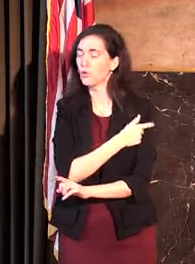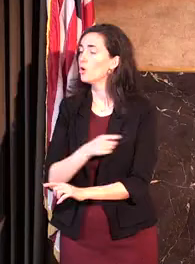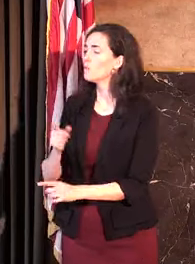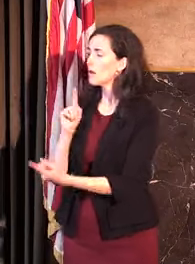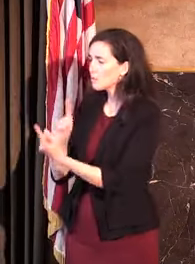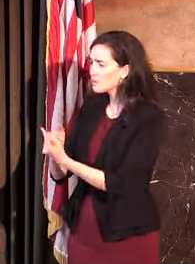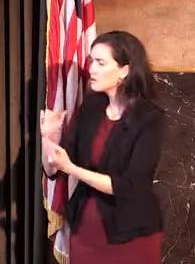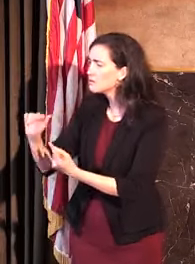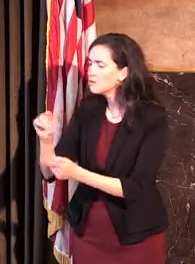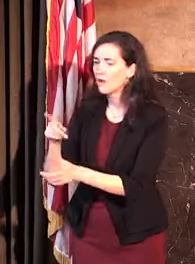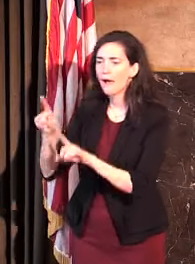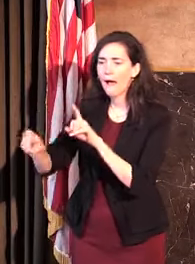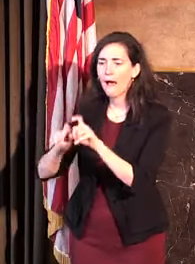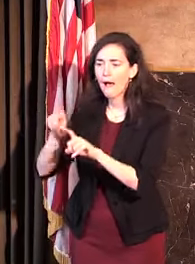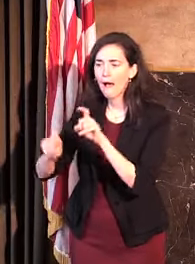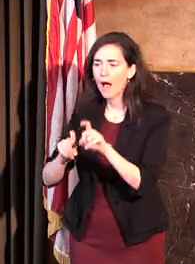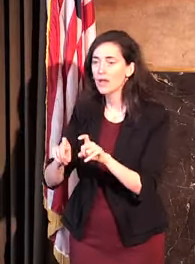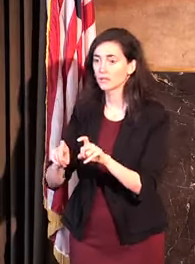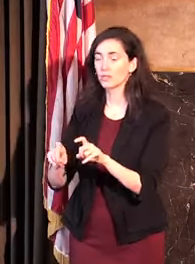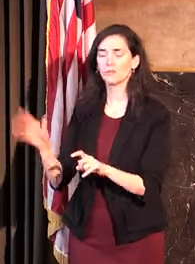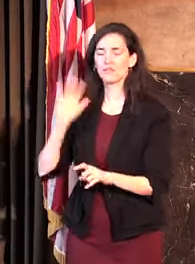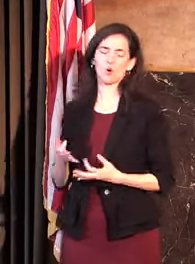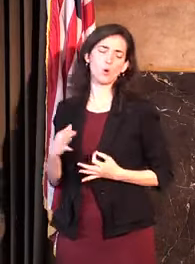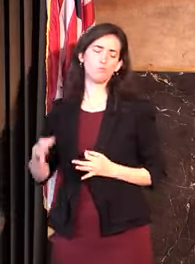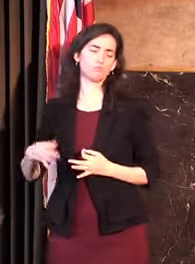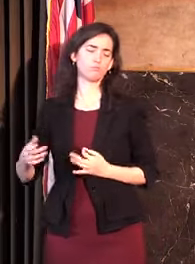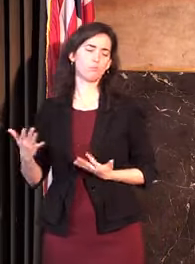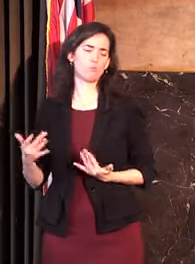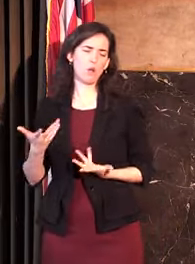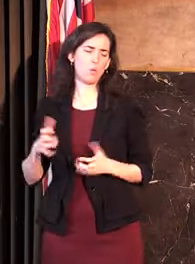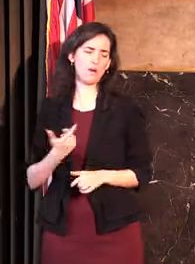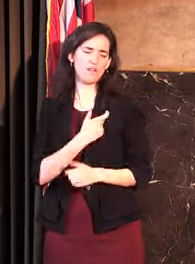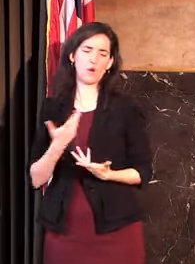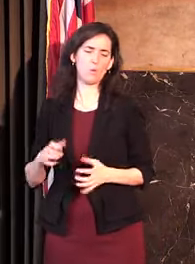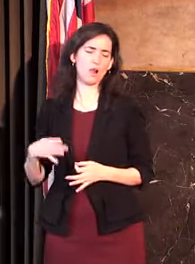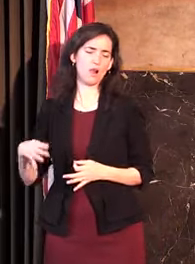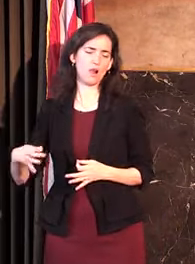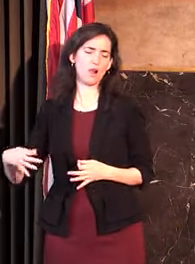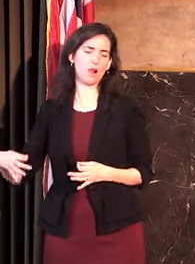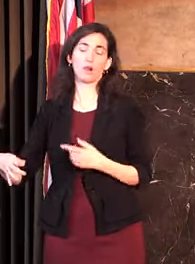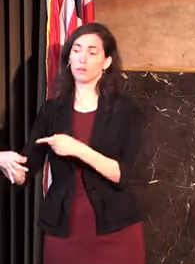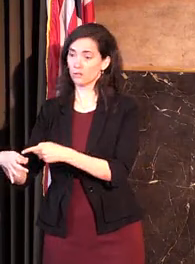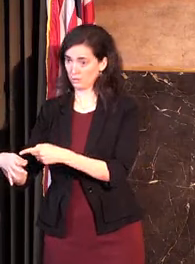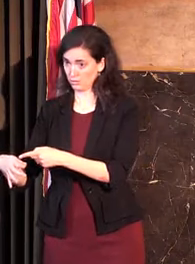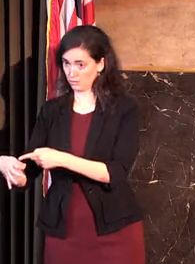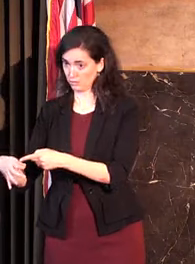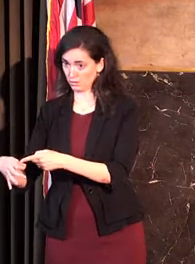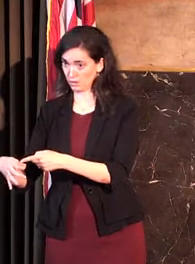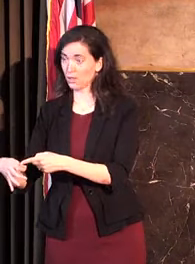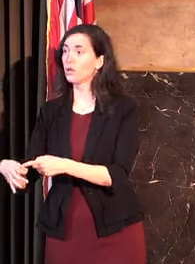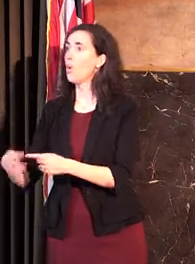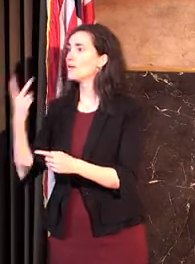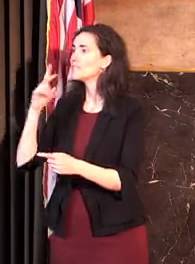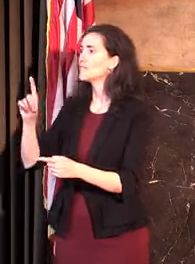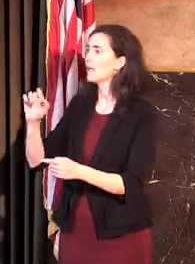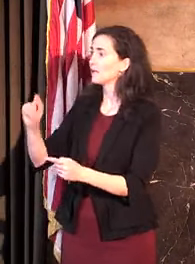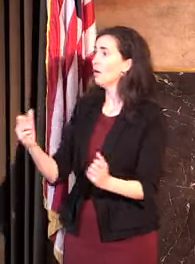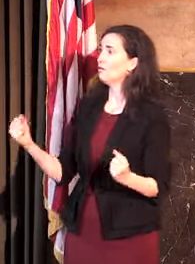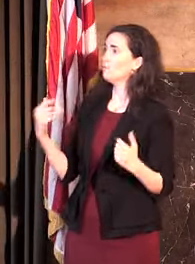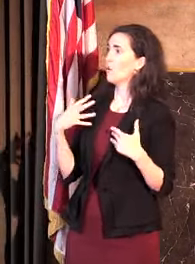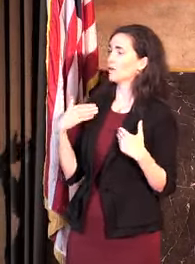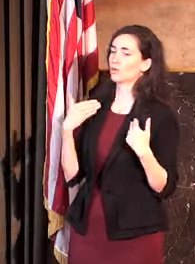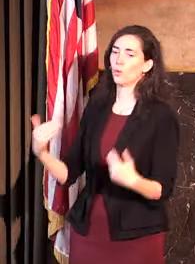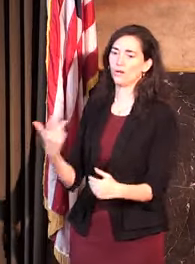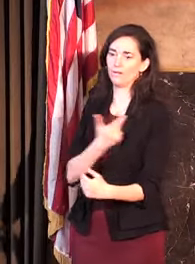vaccinated then, after waiting months and months of not doing it, and people were afraid. You know, it's a small